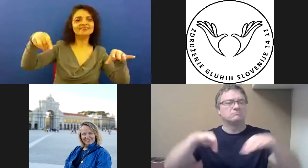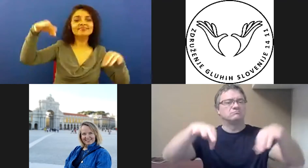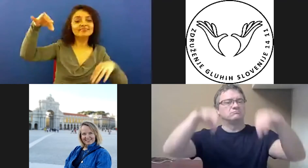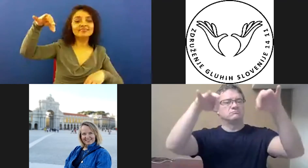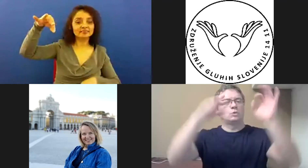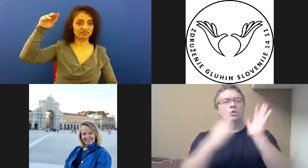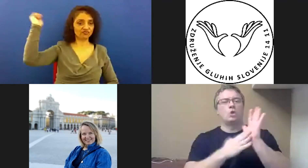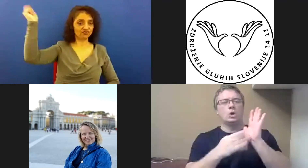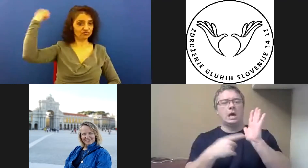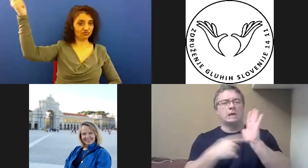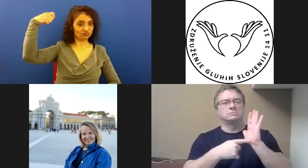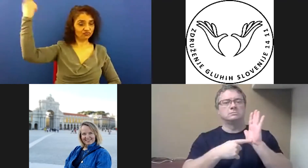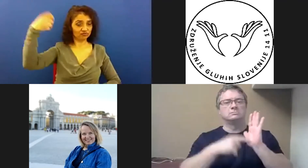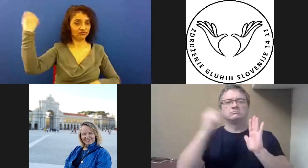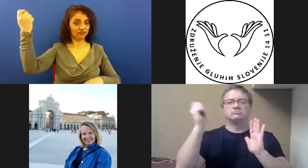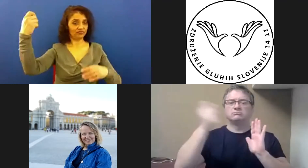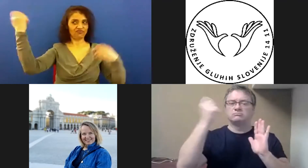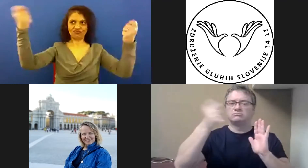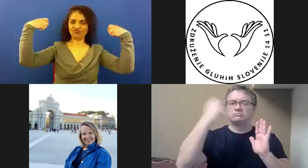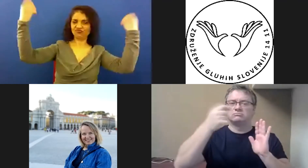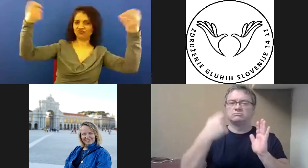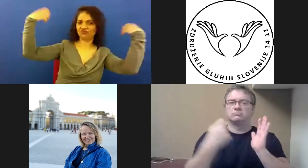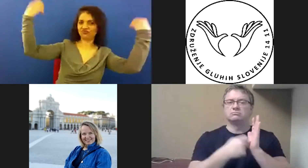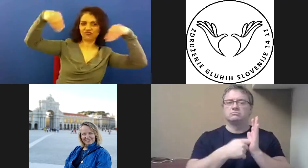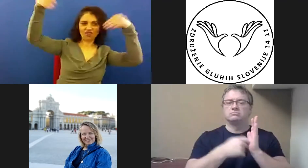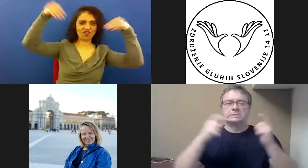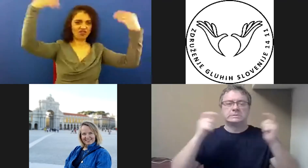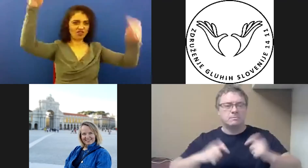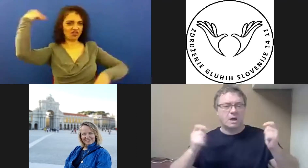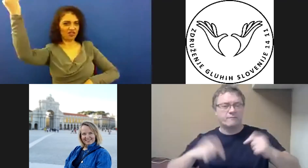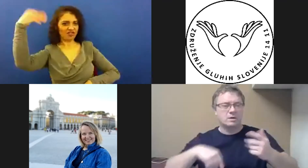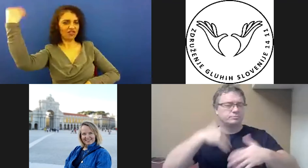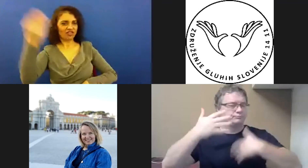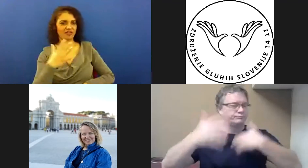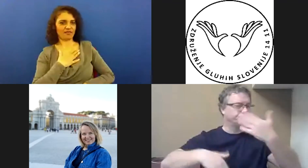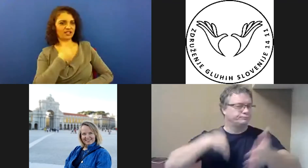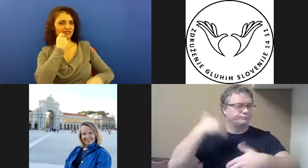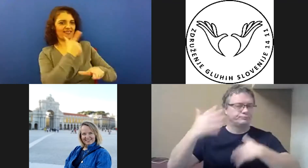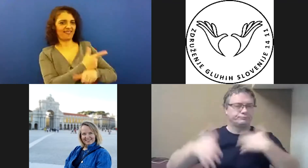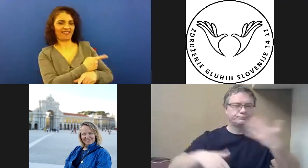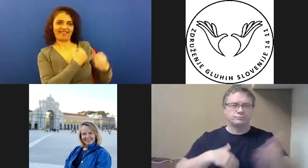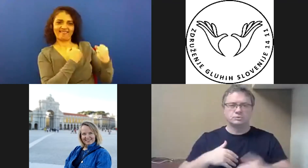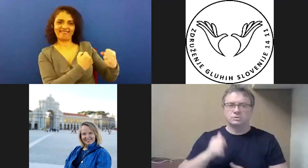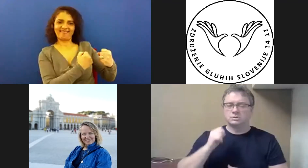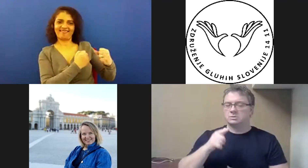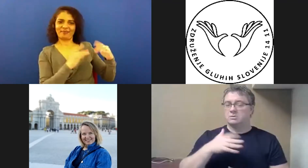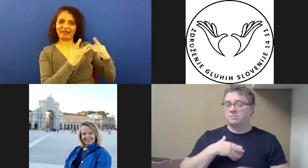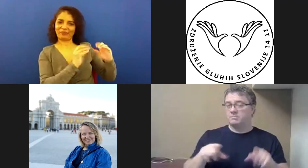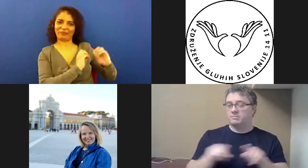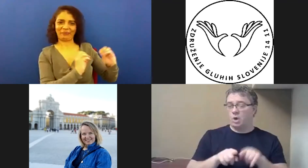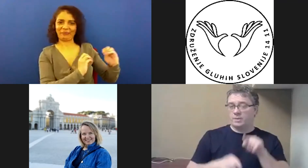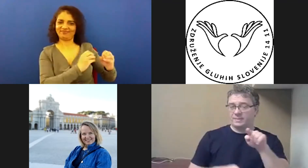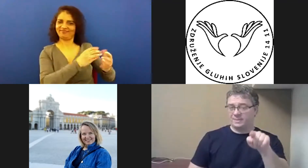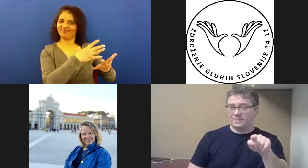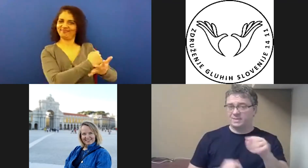you have to show the sheets. After the wedding night, you have to show the blood of a woman losing your virginity